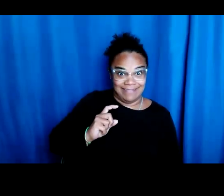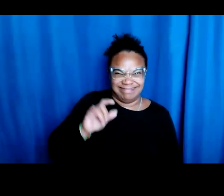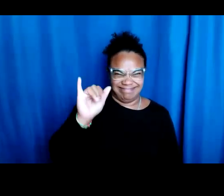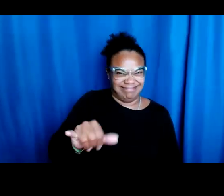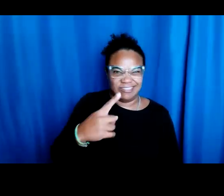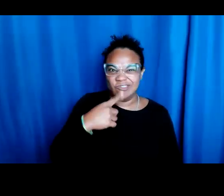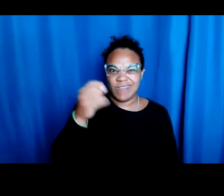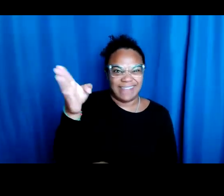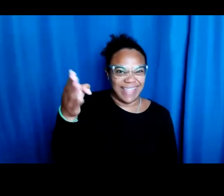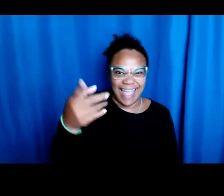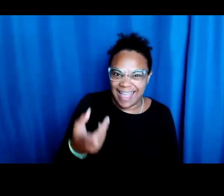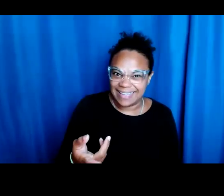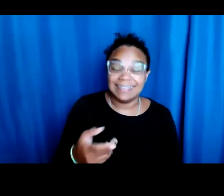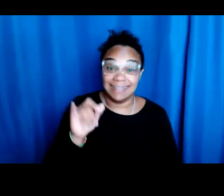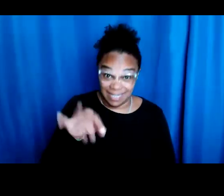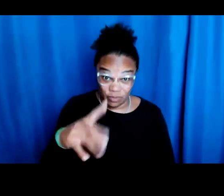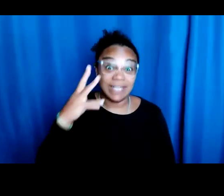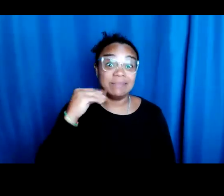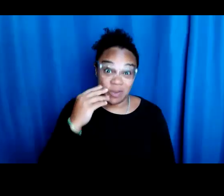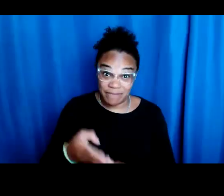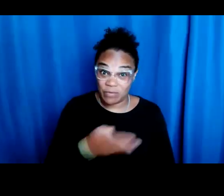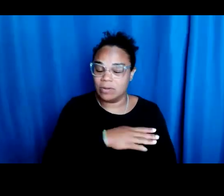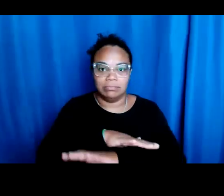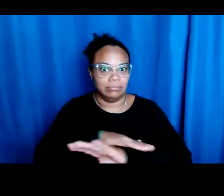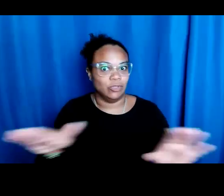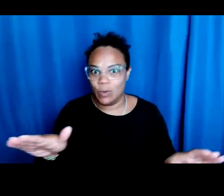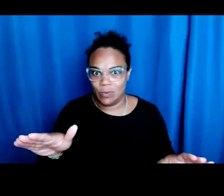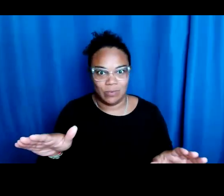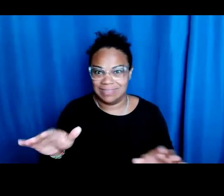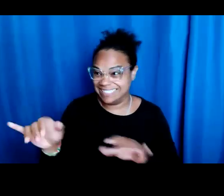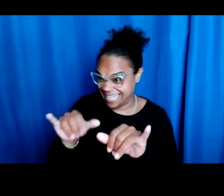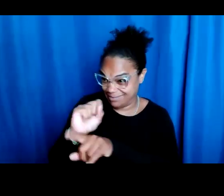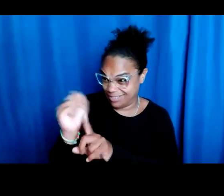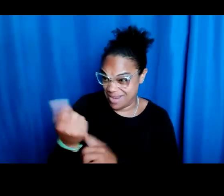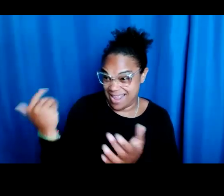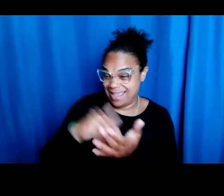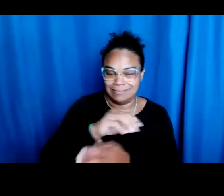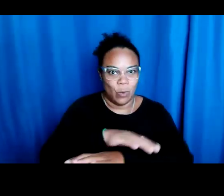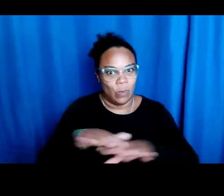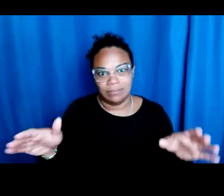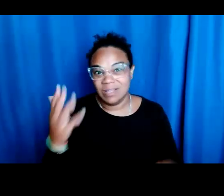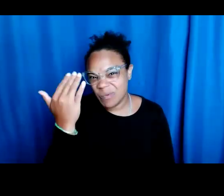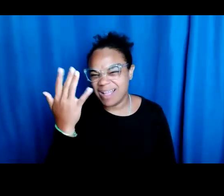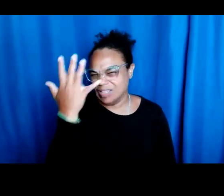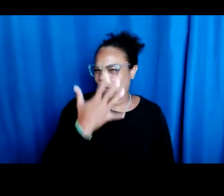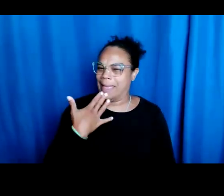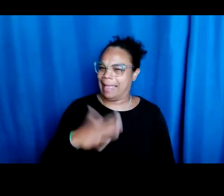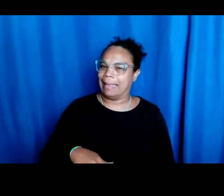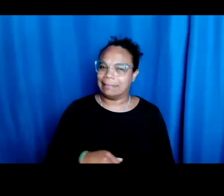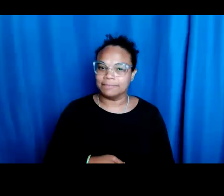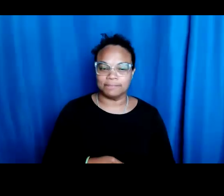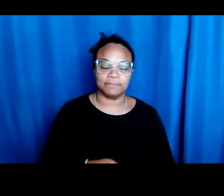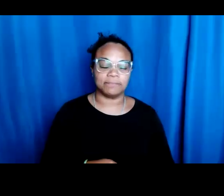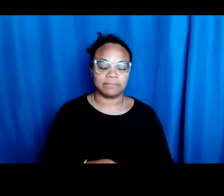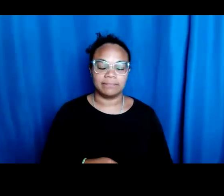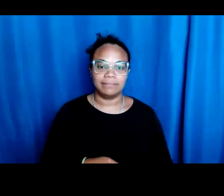red flag. If you've ever done it, don't do it again. That's not a good look. And it's going to